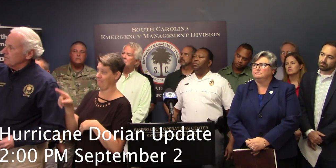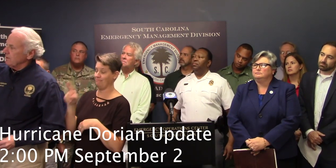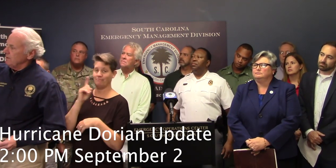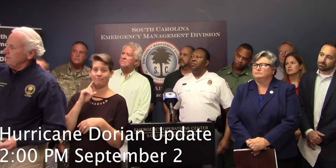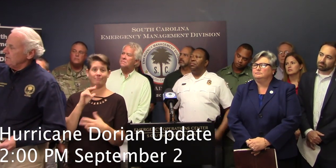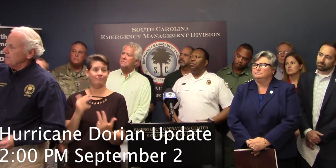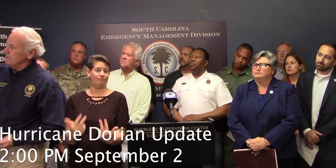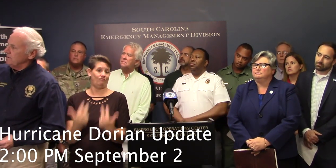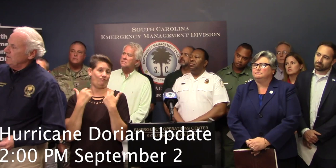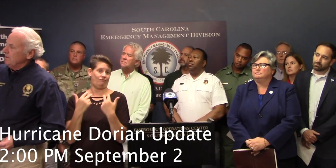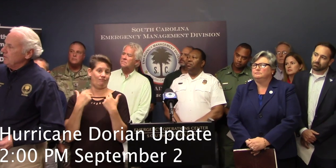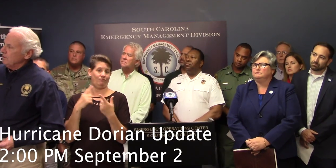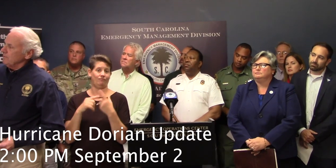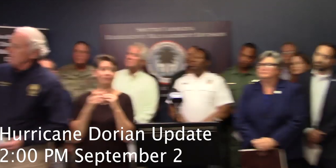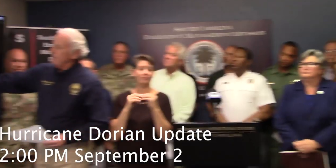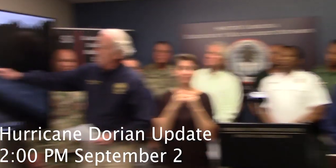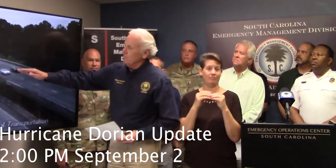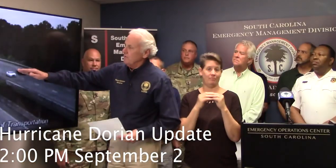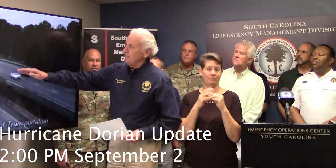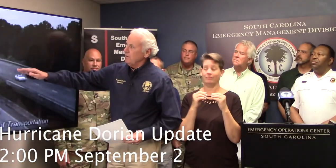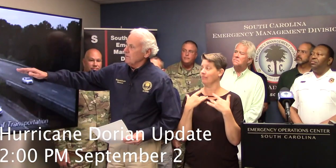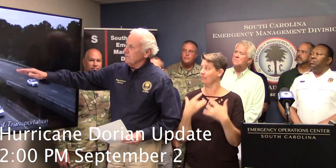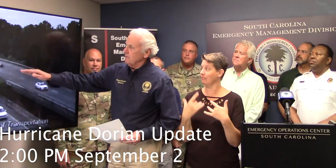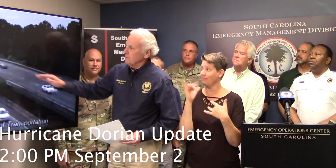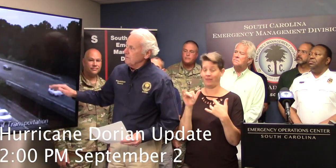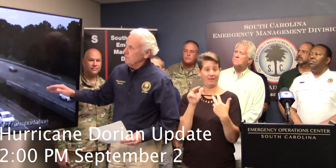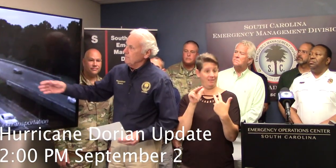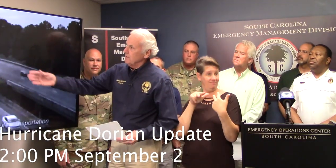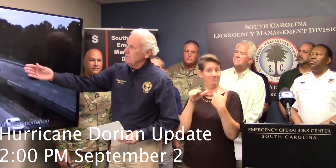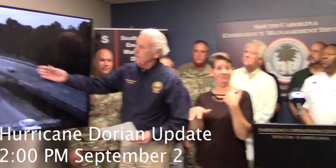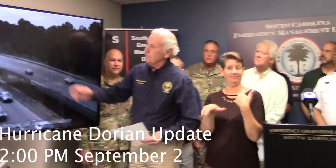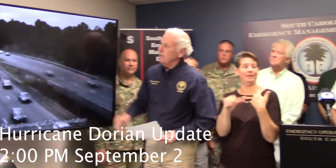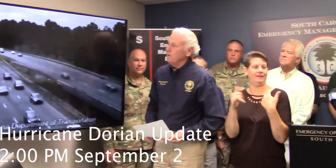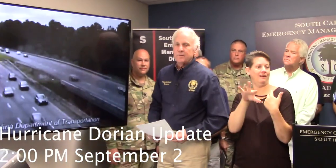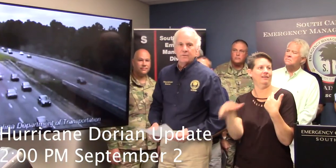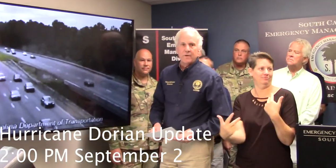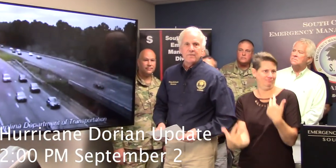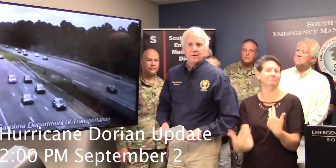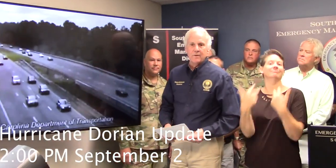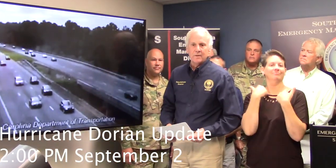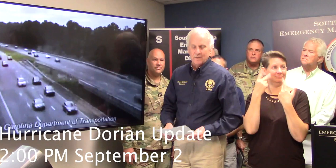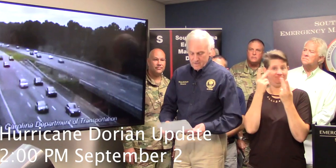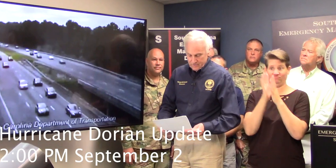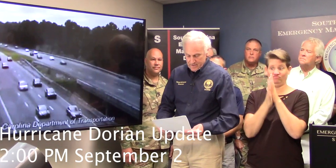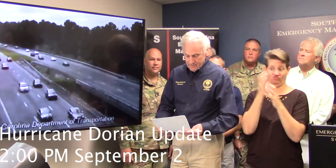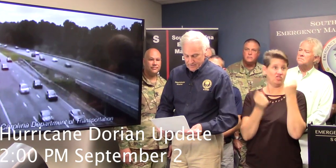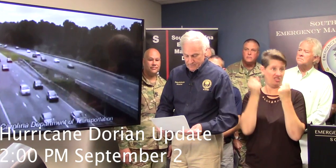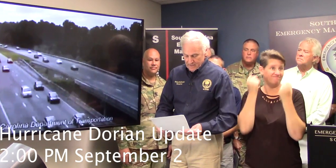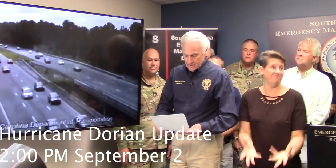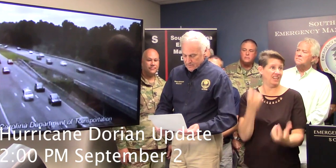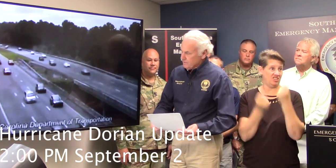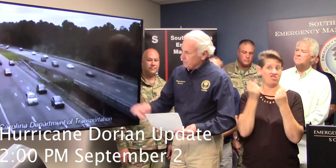coming towards Columbia. This is the, normally the lane going to Charleston, of course it's open coming this way. And you see the traffic's on here, it's a lot of